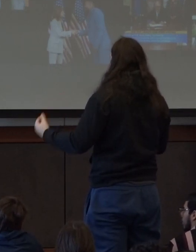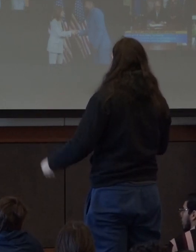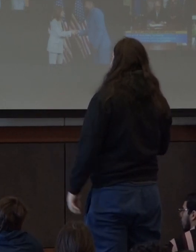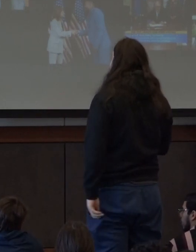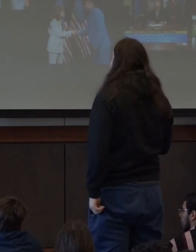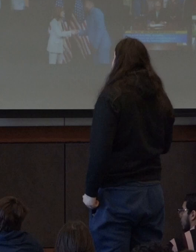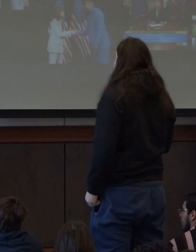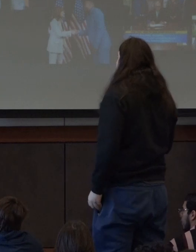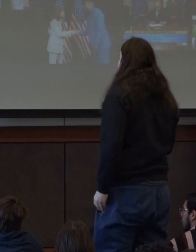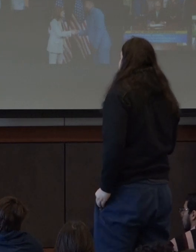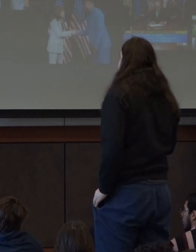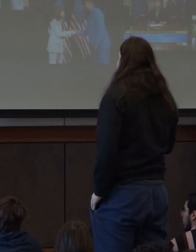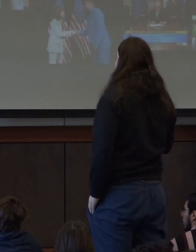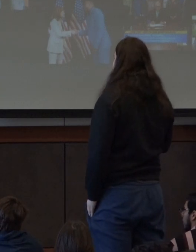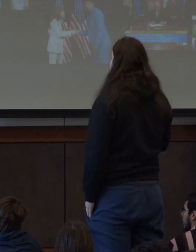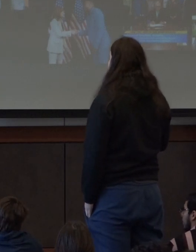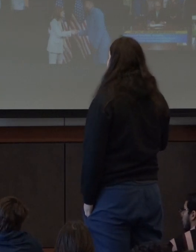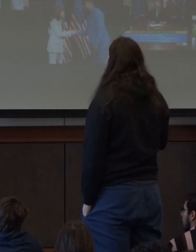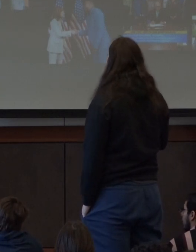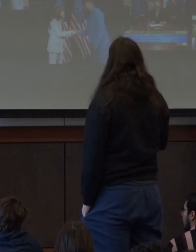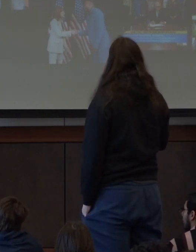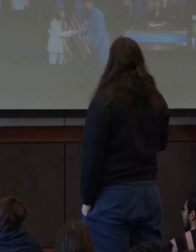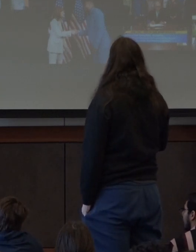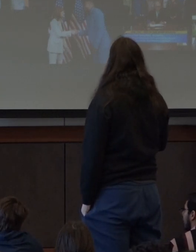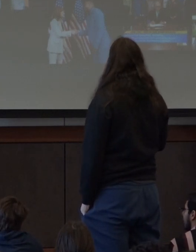that like to go out and speak as